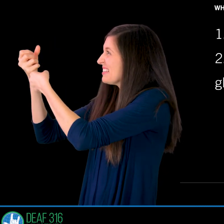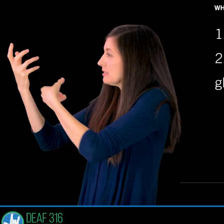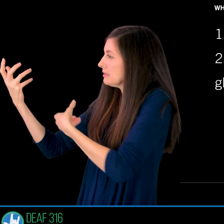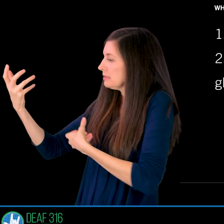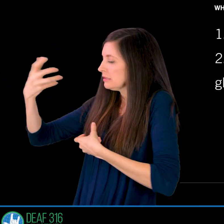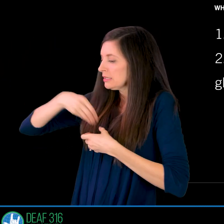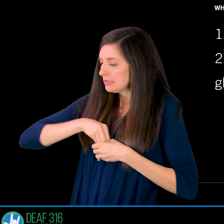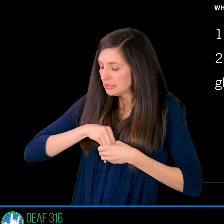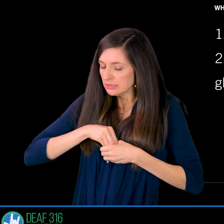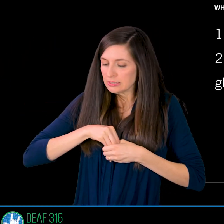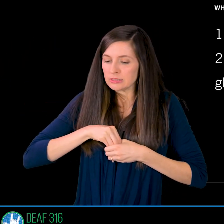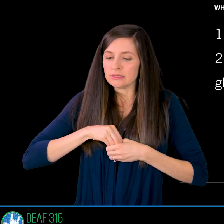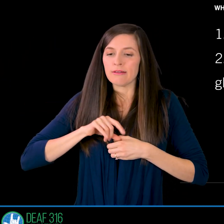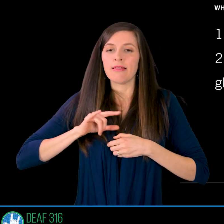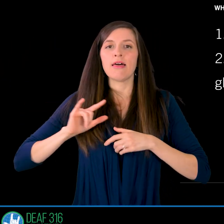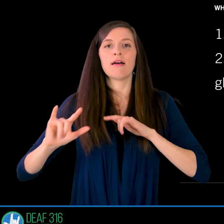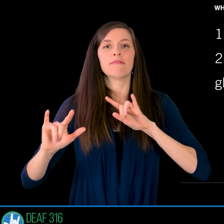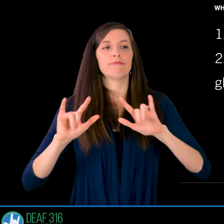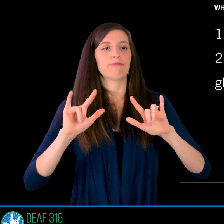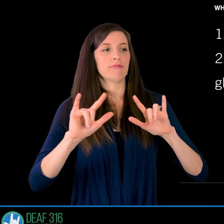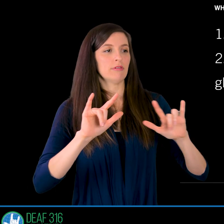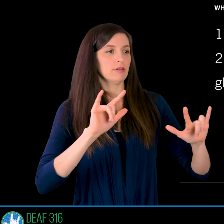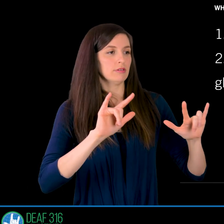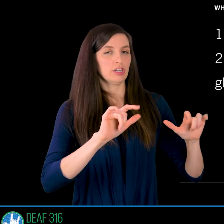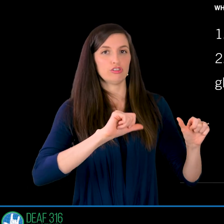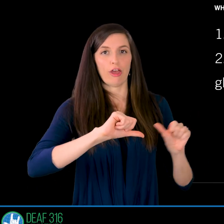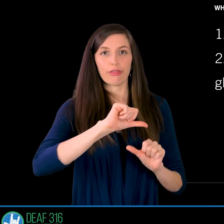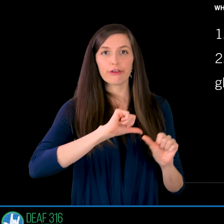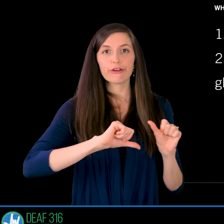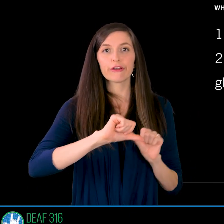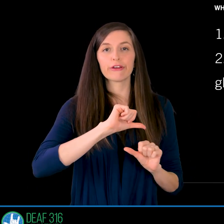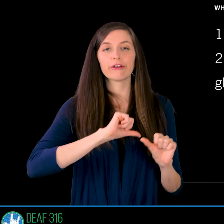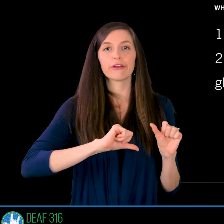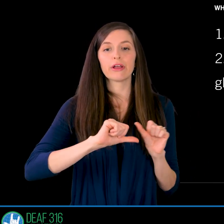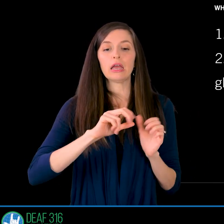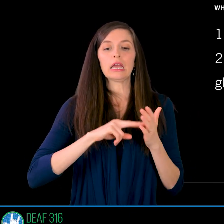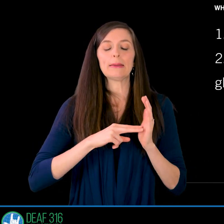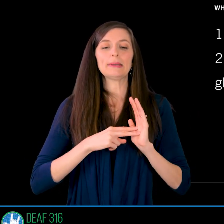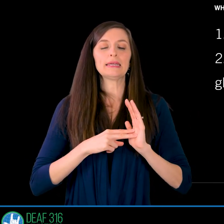this trust and thankfulness. It means